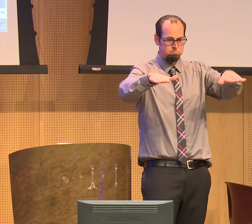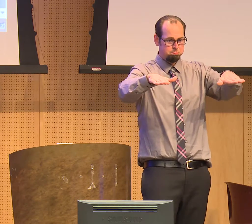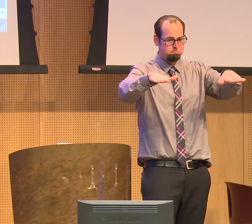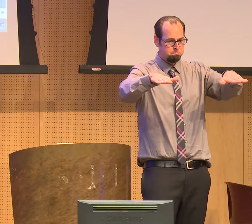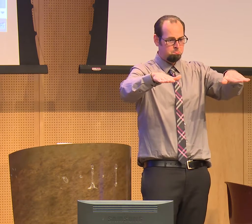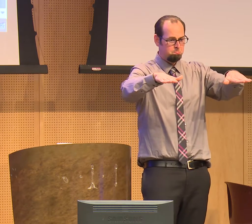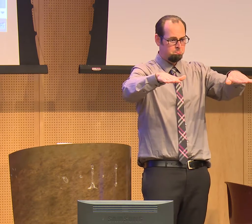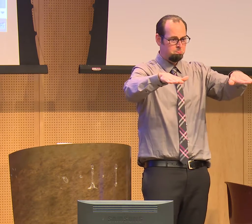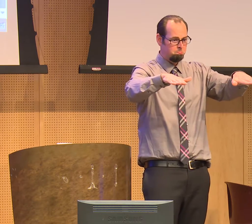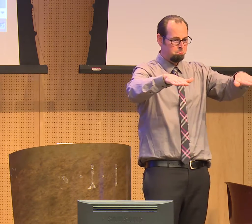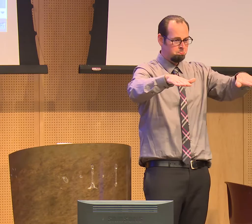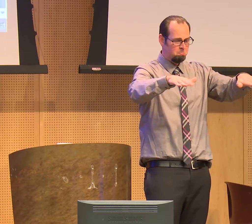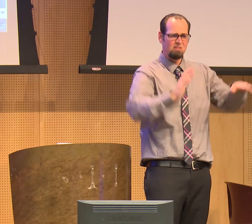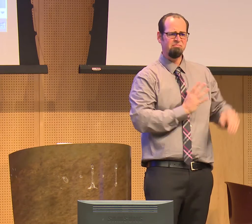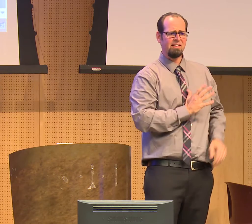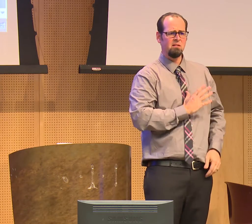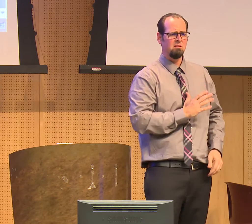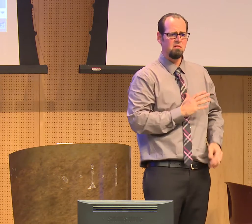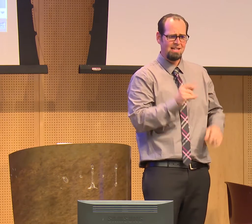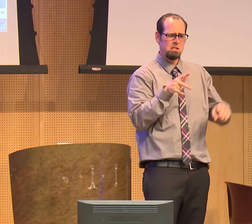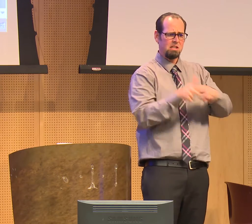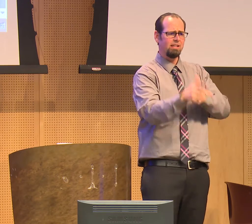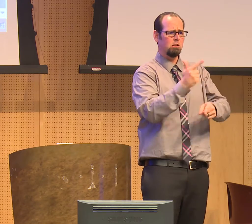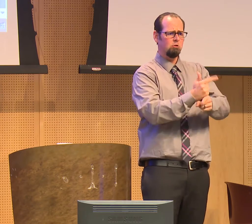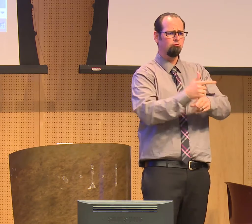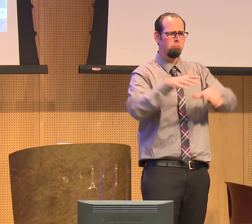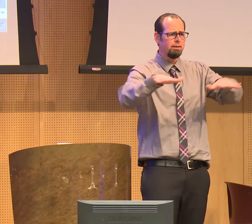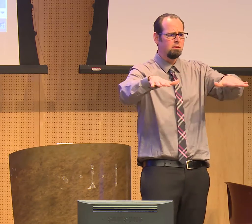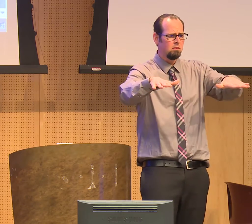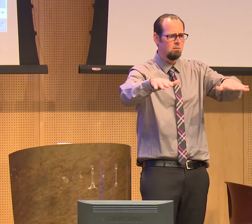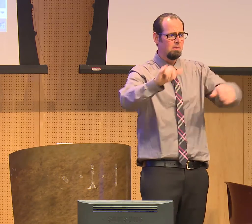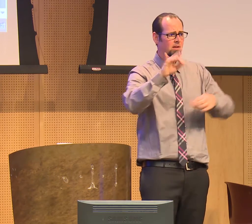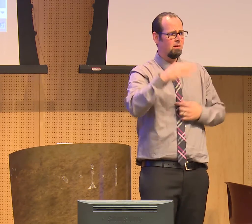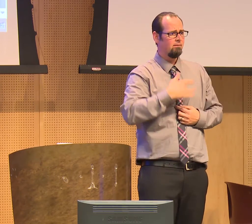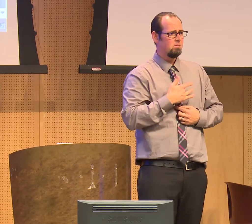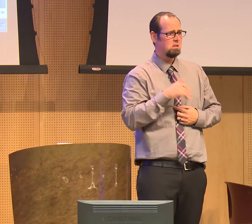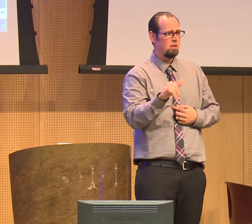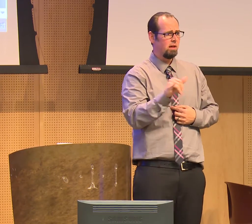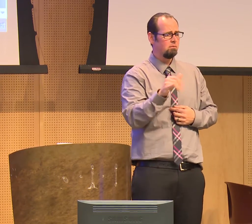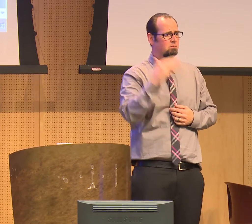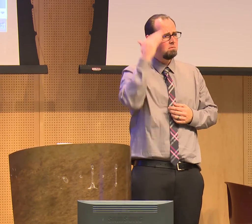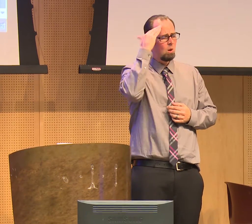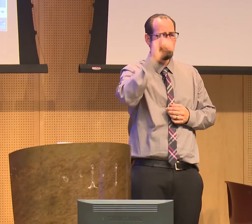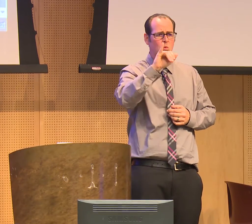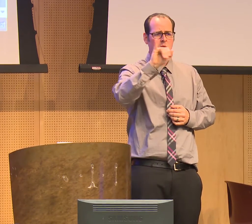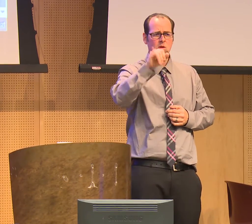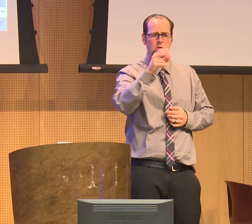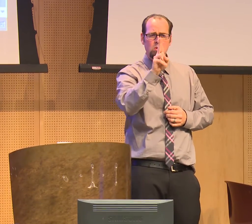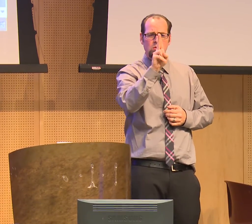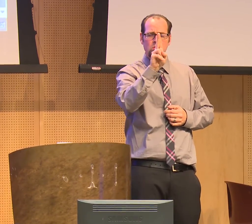vibration. And it seemed fine if the vibration was calm. The machine was doing what it should be doing.